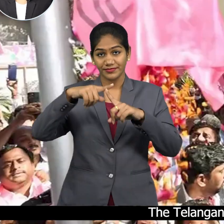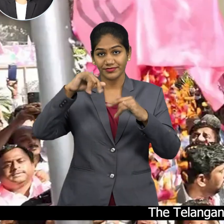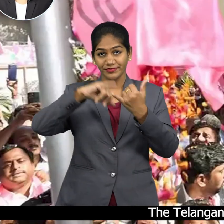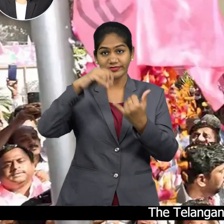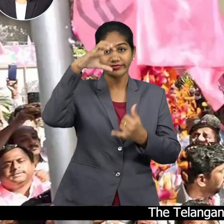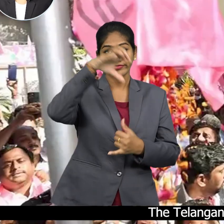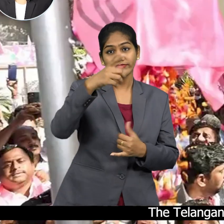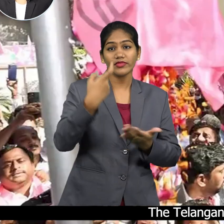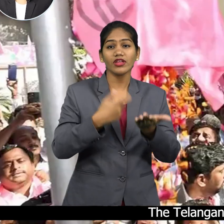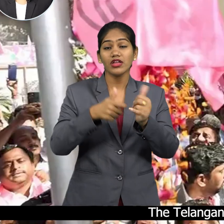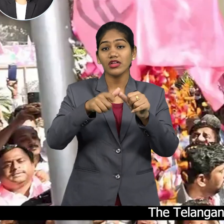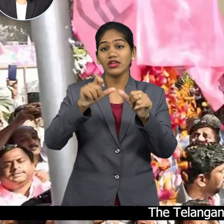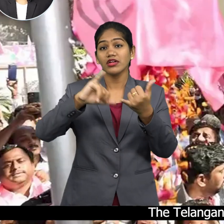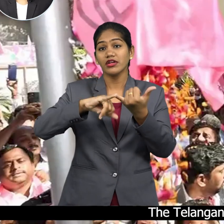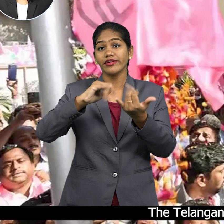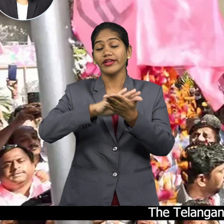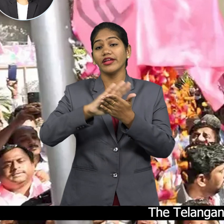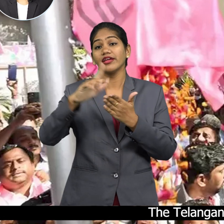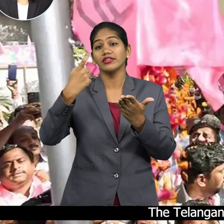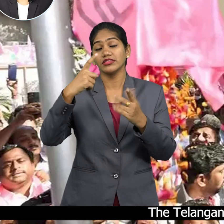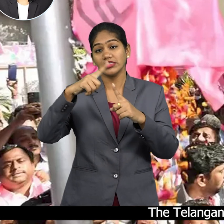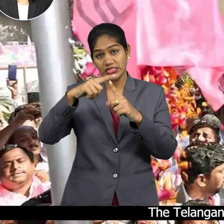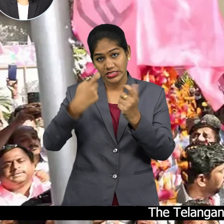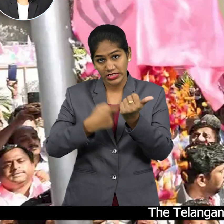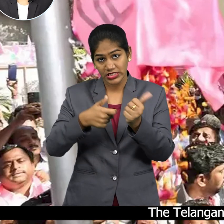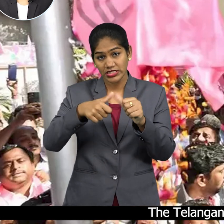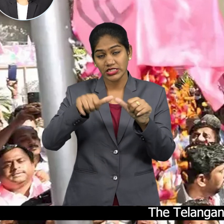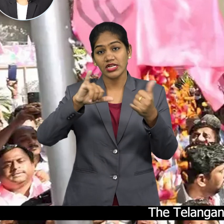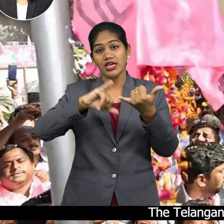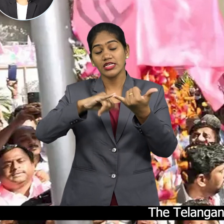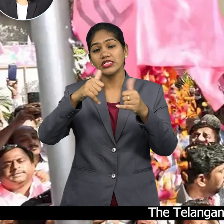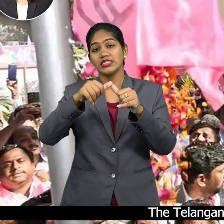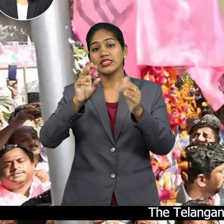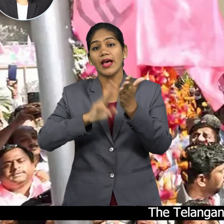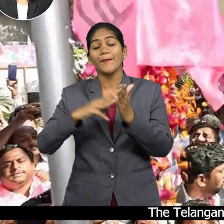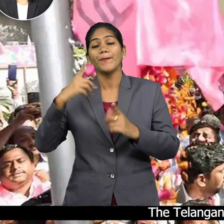The Telangana Rashtra Samiti.